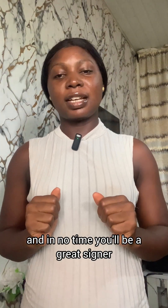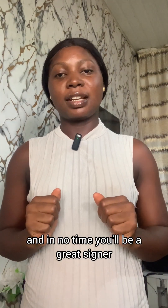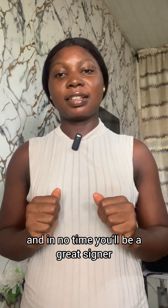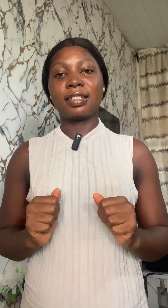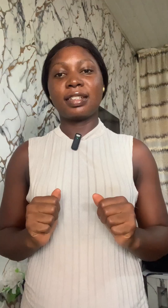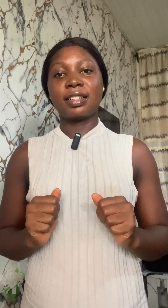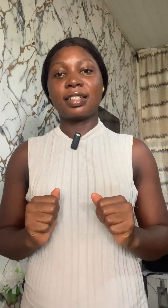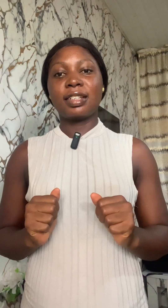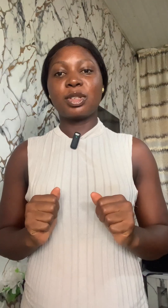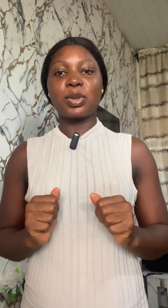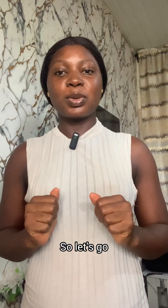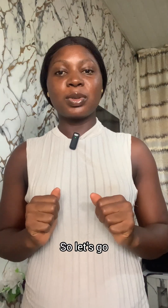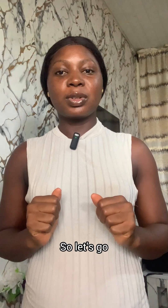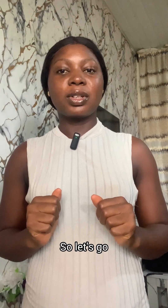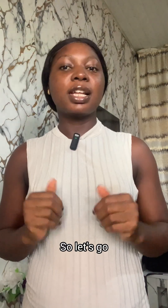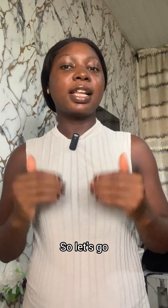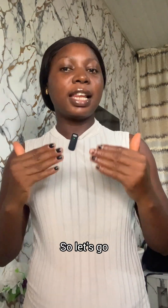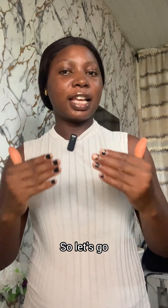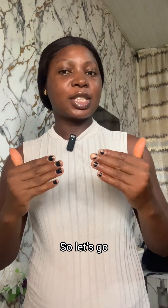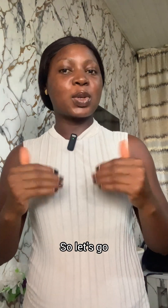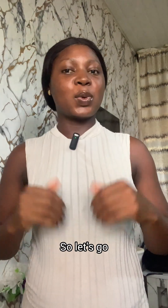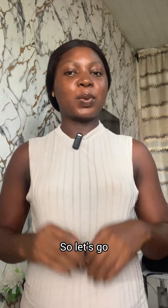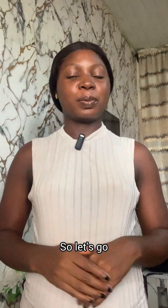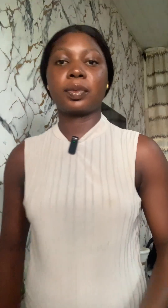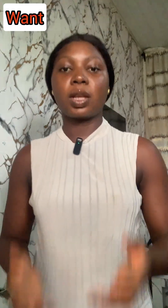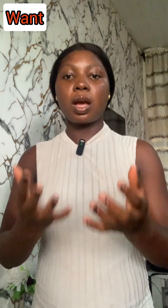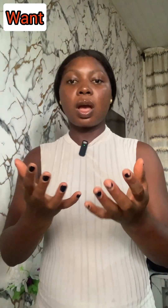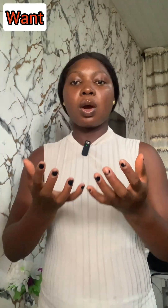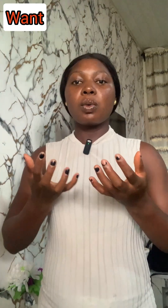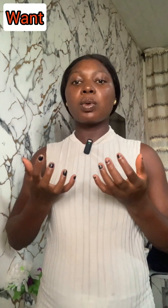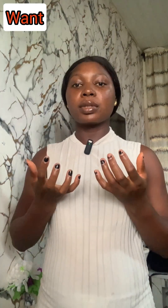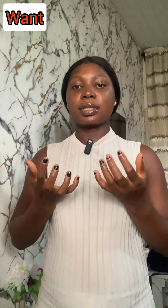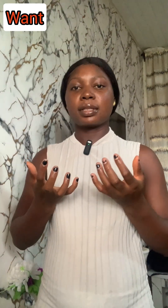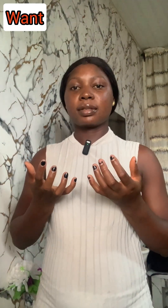signer. So let's go. Want.